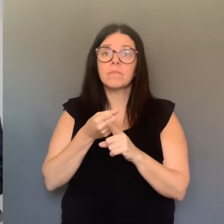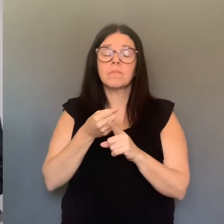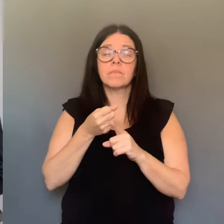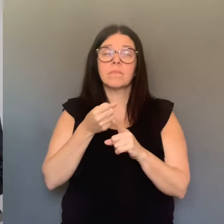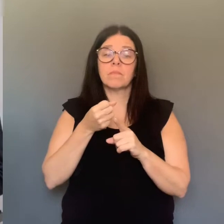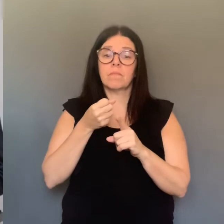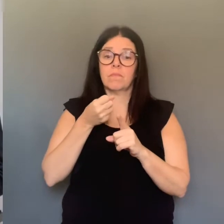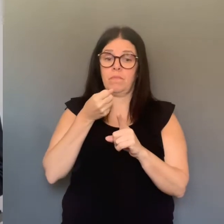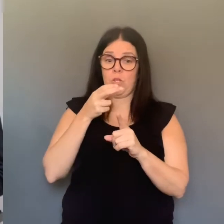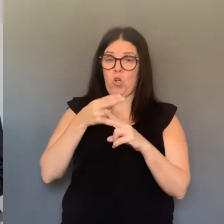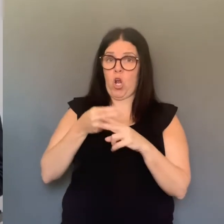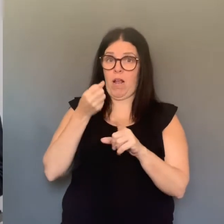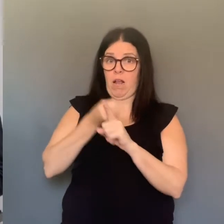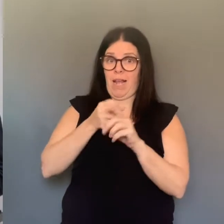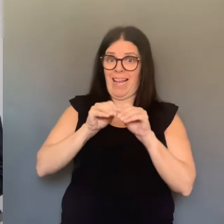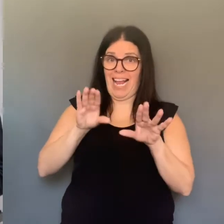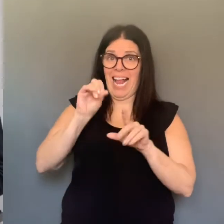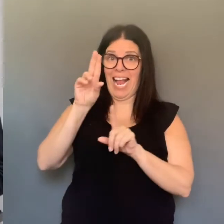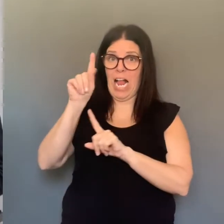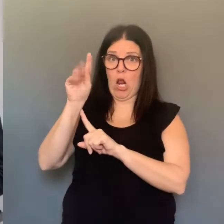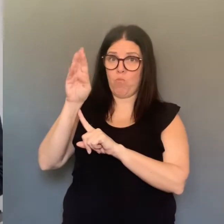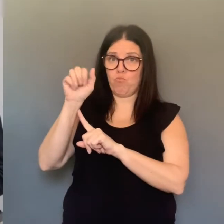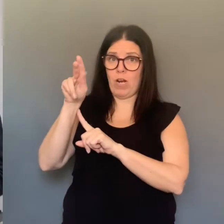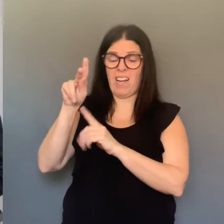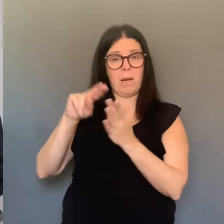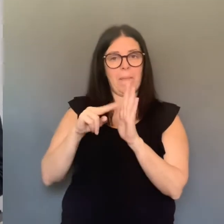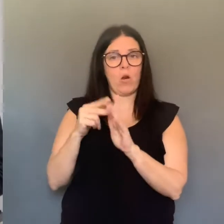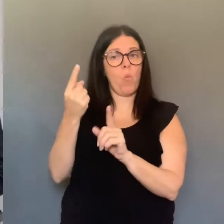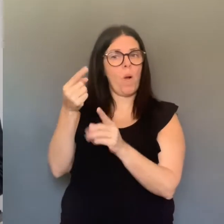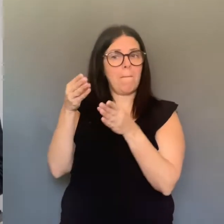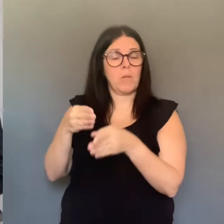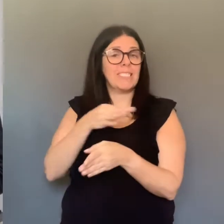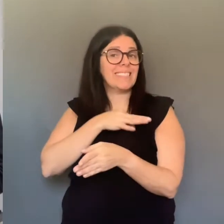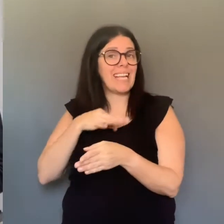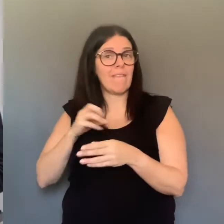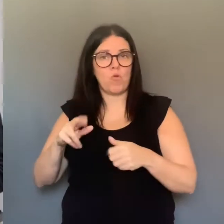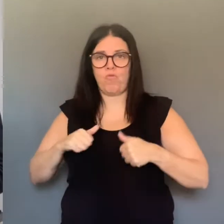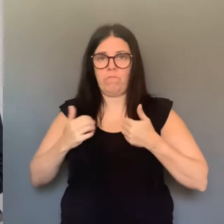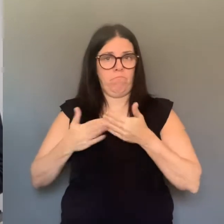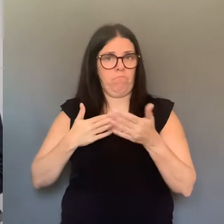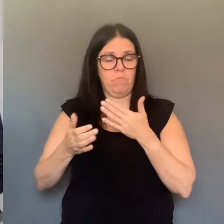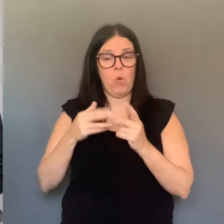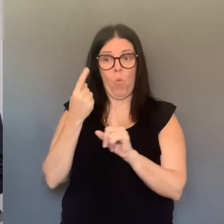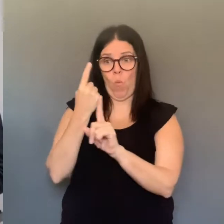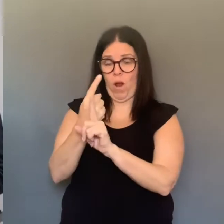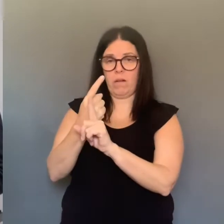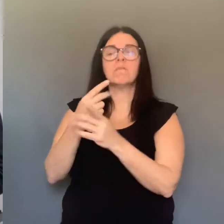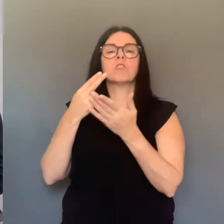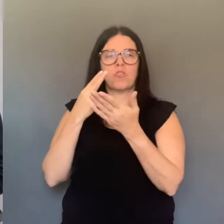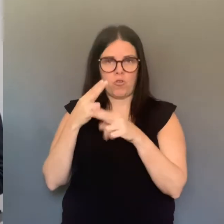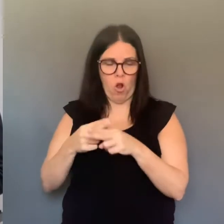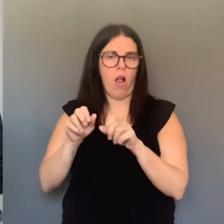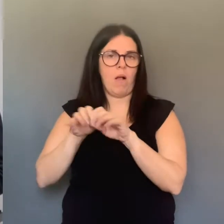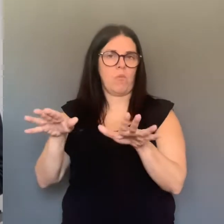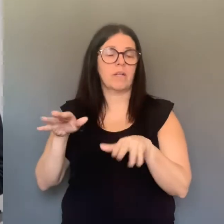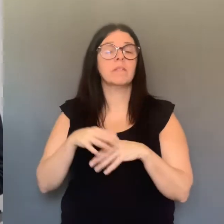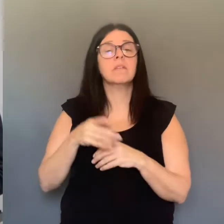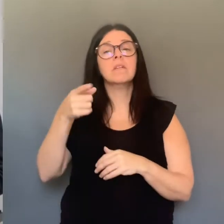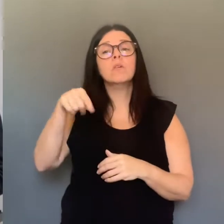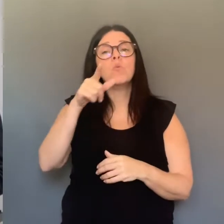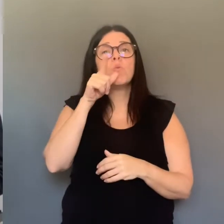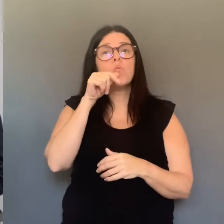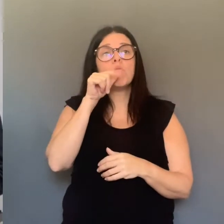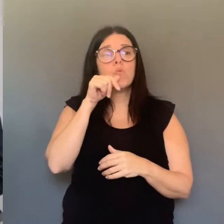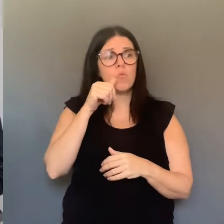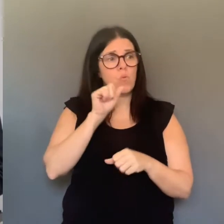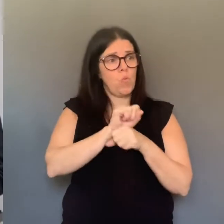high-risk exposure should not work in any other homes and facilities. Given the high number of COVID cases in our community